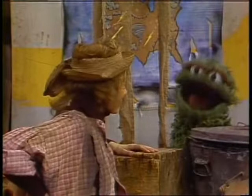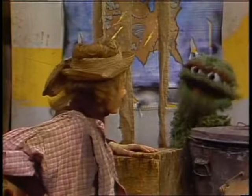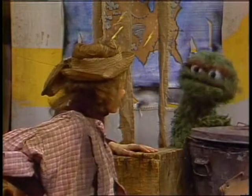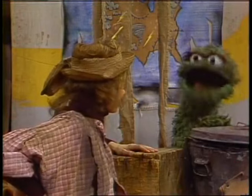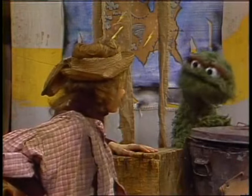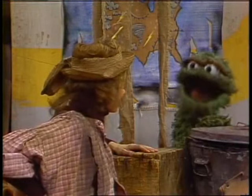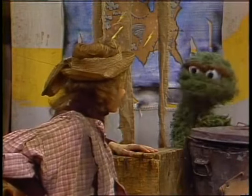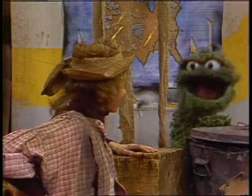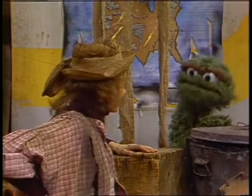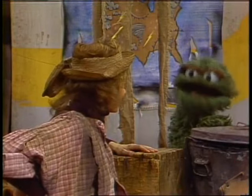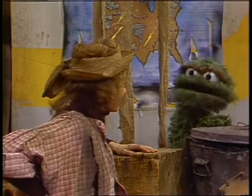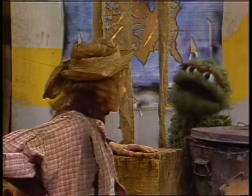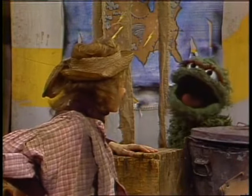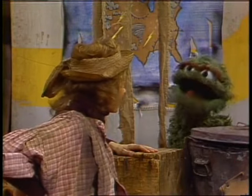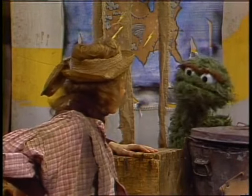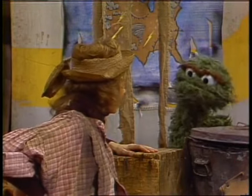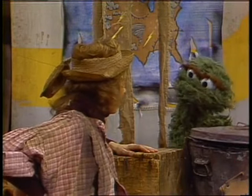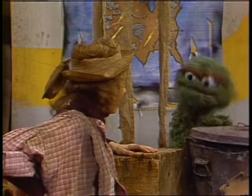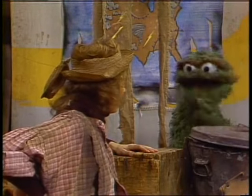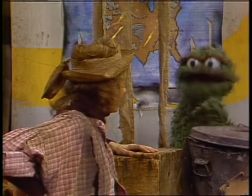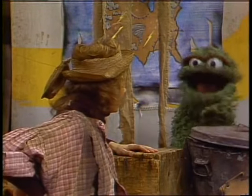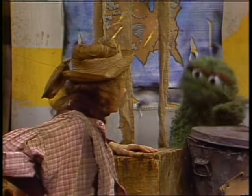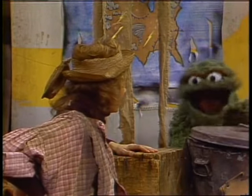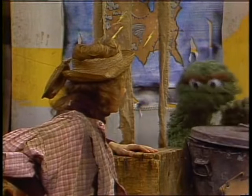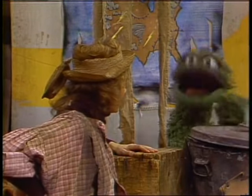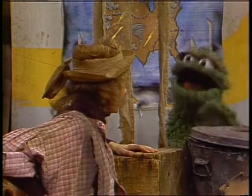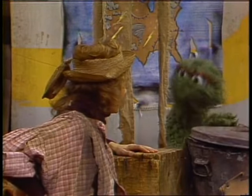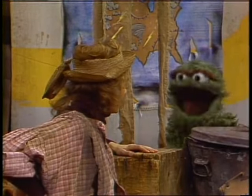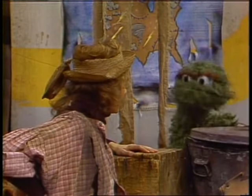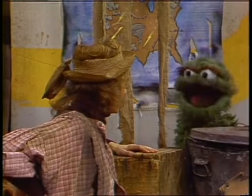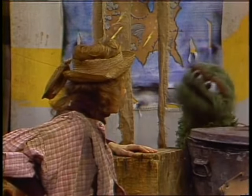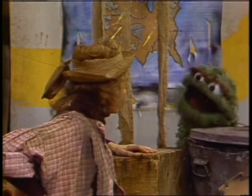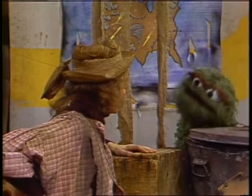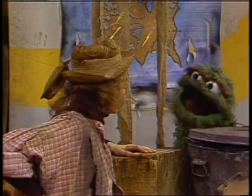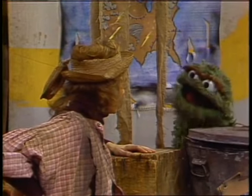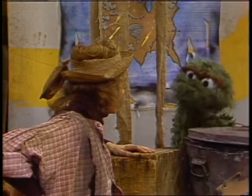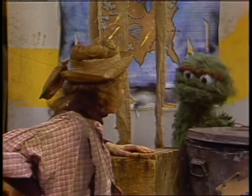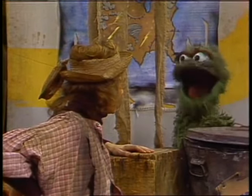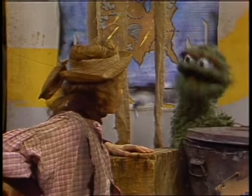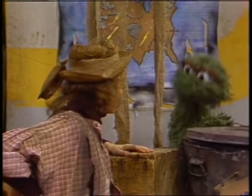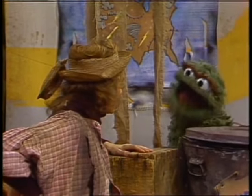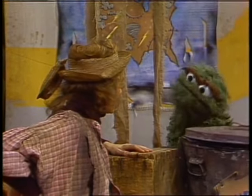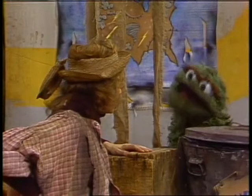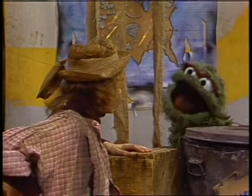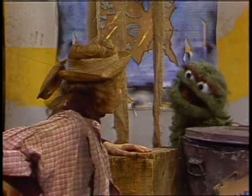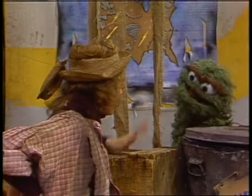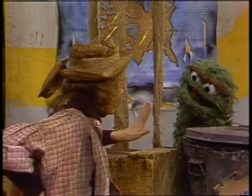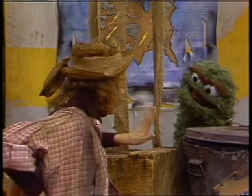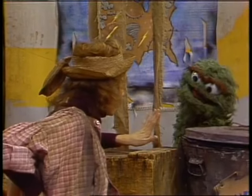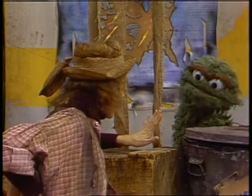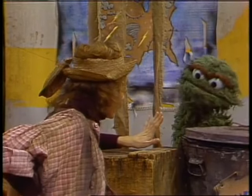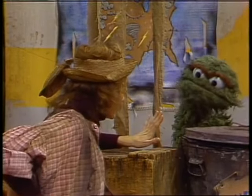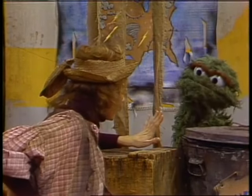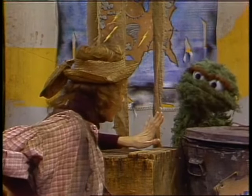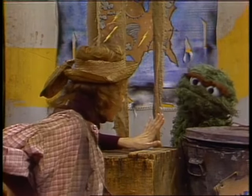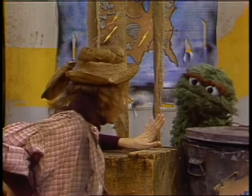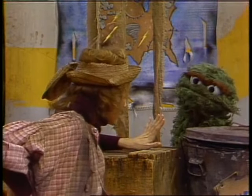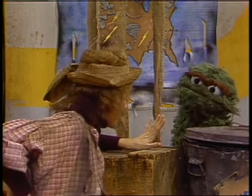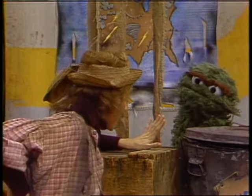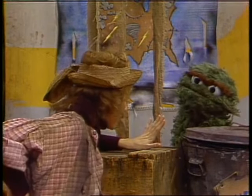now we're going to do the weather show. Yeah. Except we don't just talk about the weather. We show it. Wait a minute, Oscar. What do you mean? What's going to happen